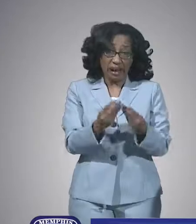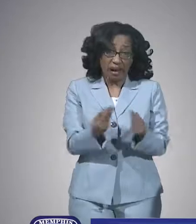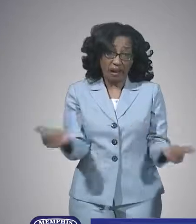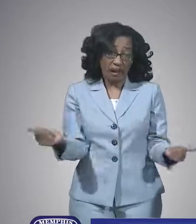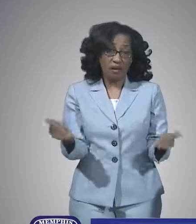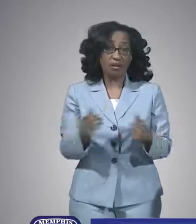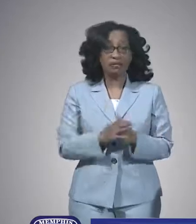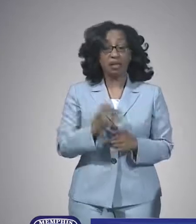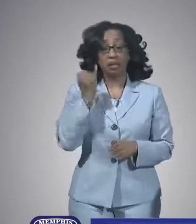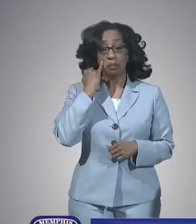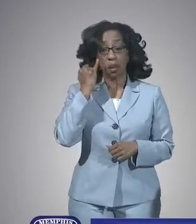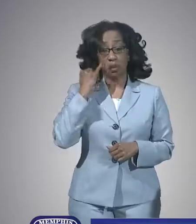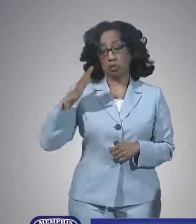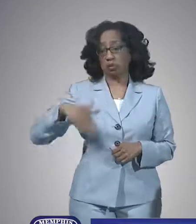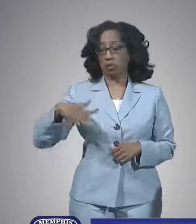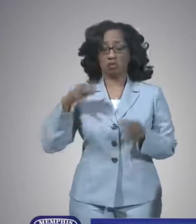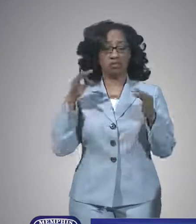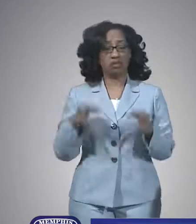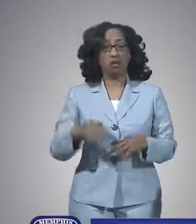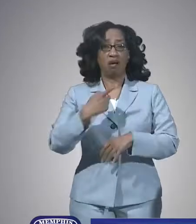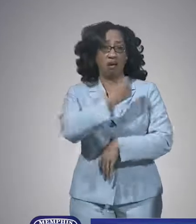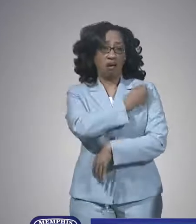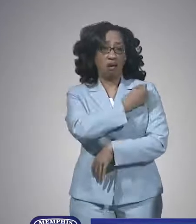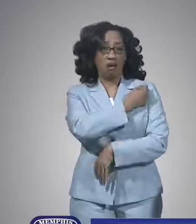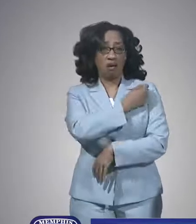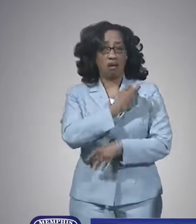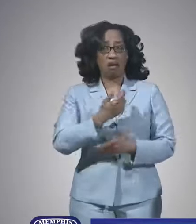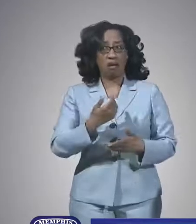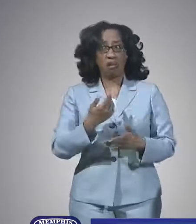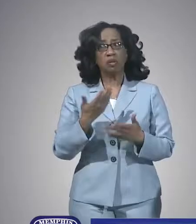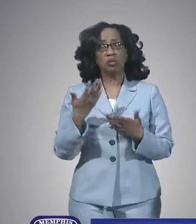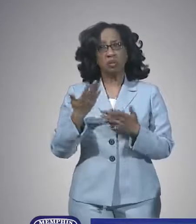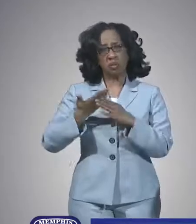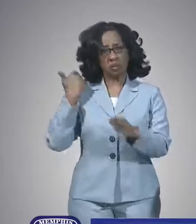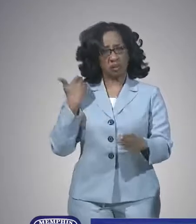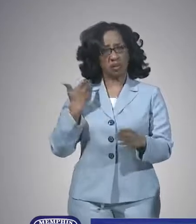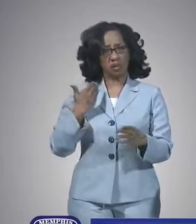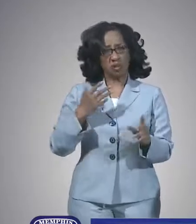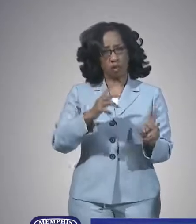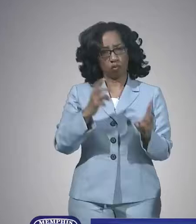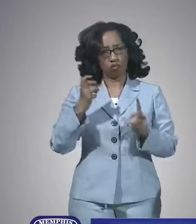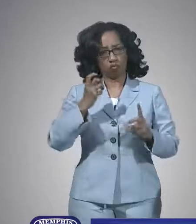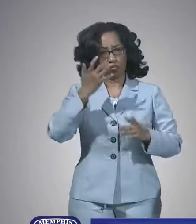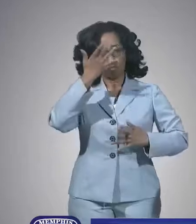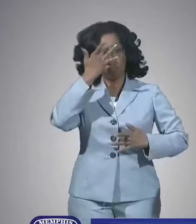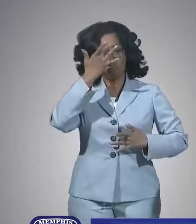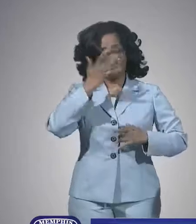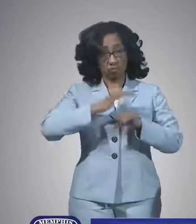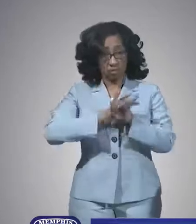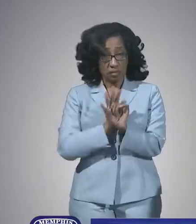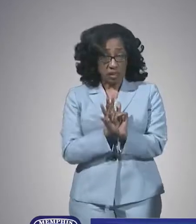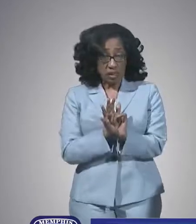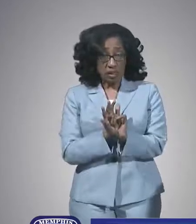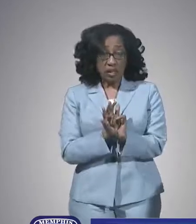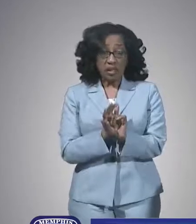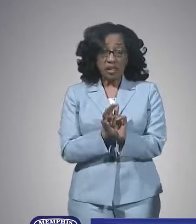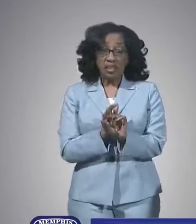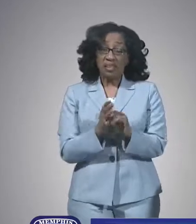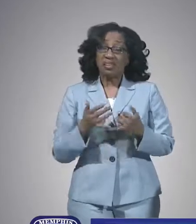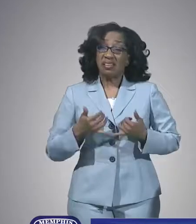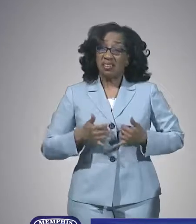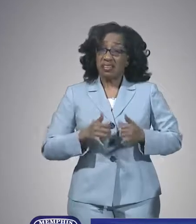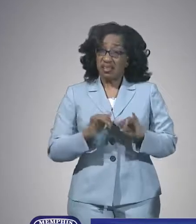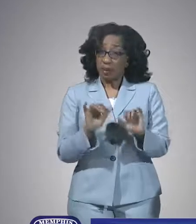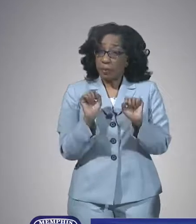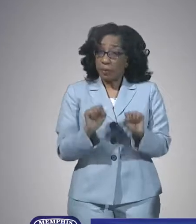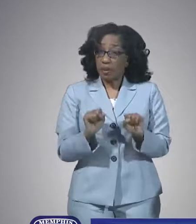not to be vaccinated even if they're eligible, they continue to be at risk for COVID infection